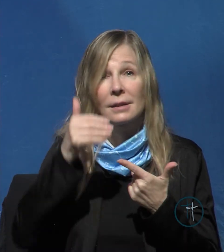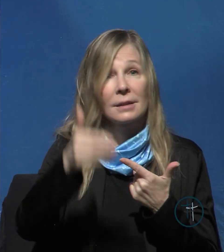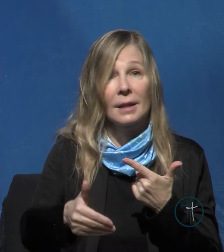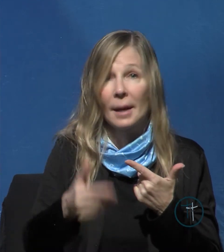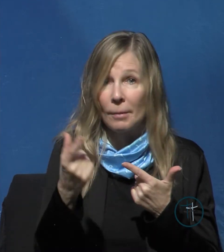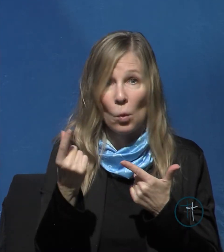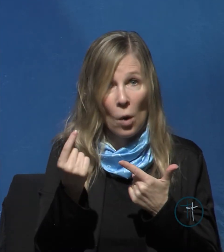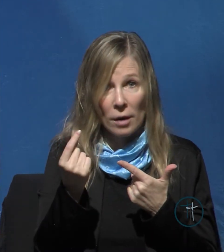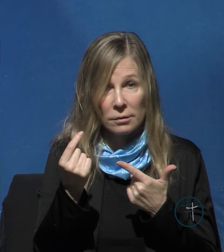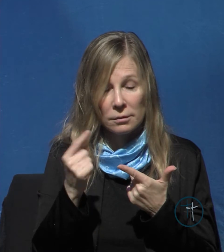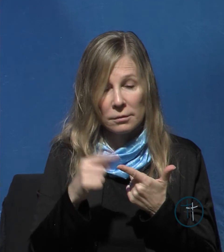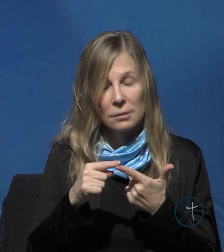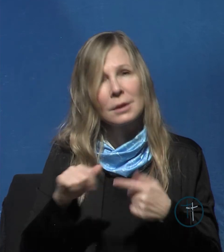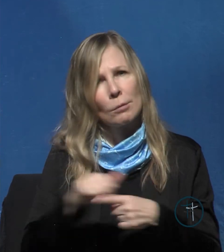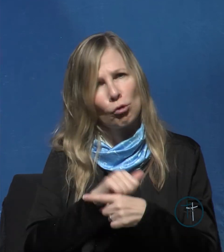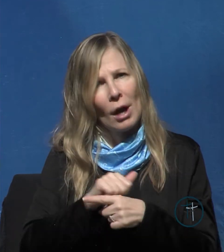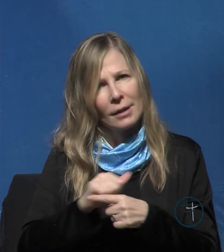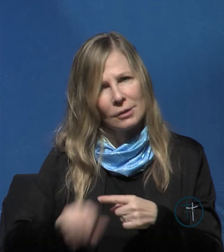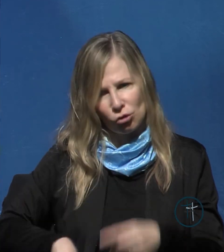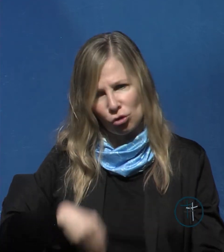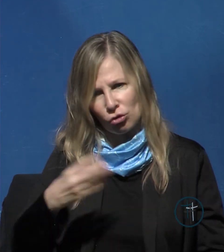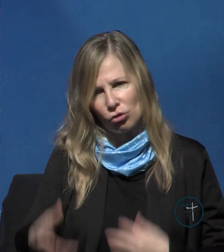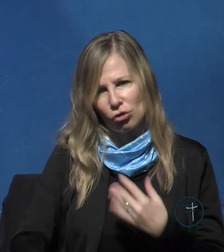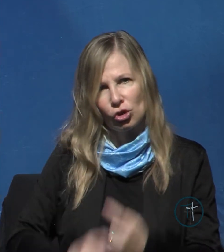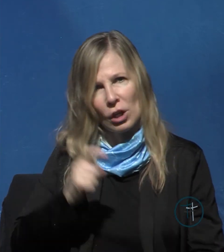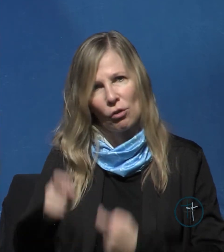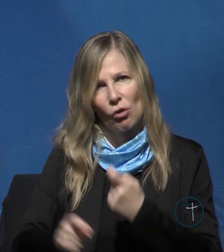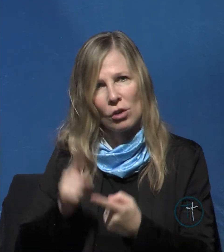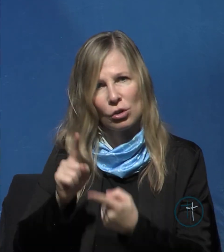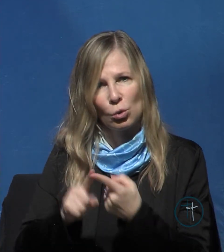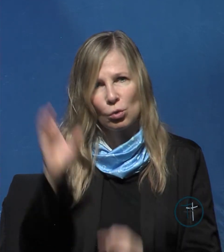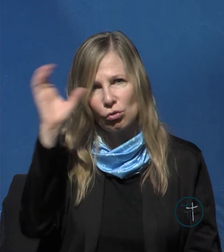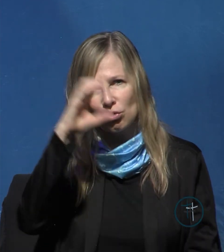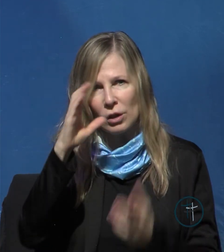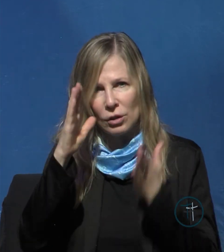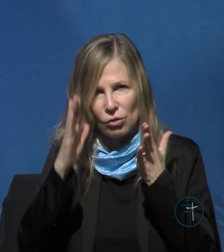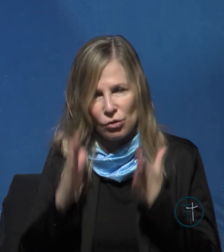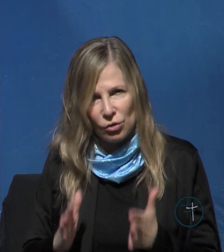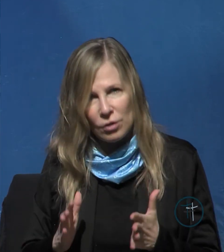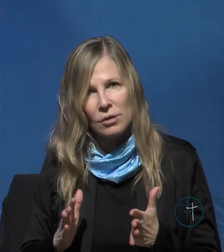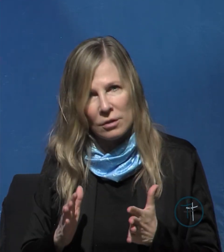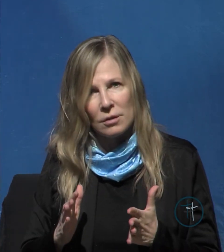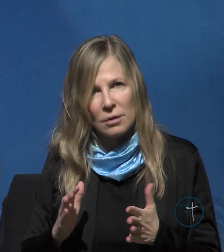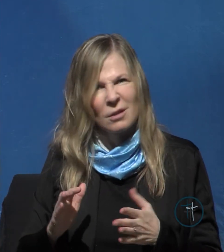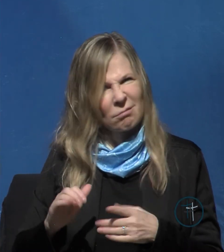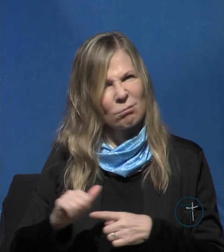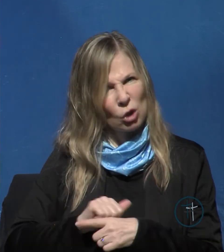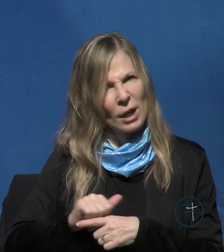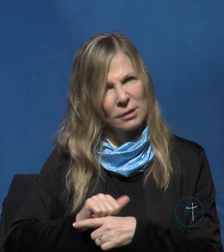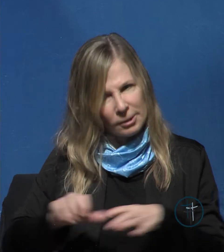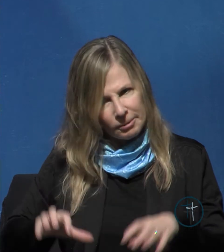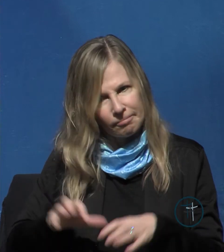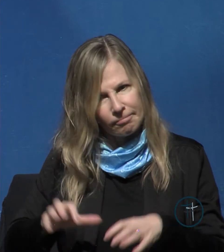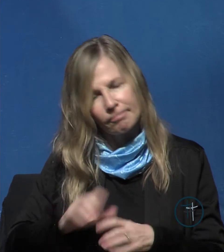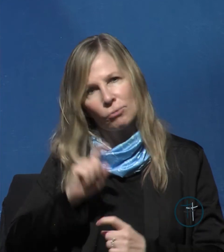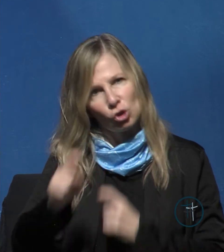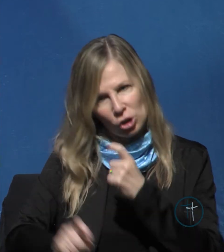this: practice generosity towards strangers. Practice generosity towards